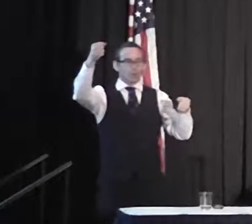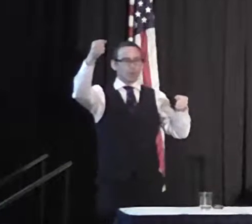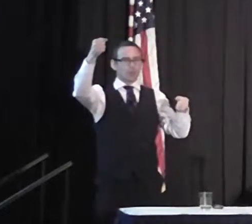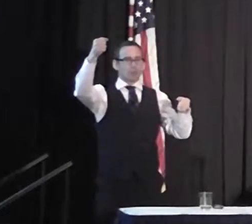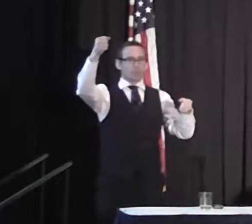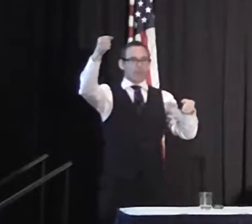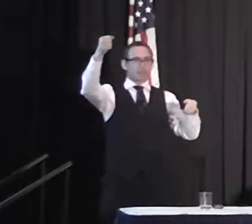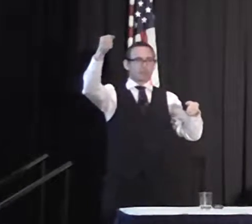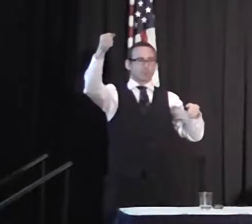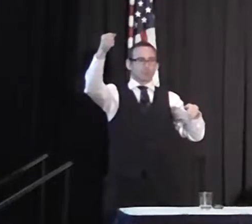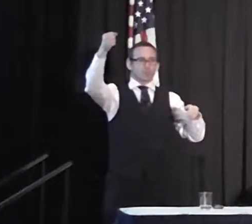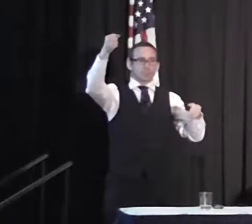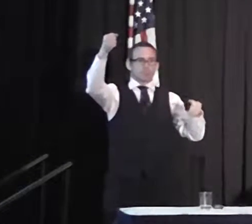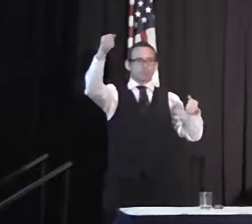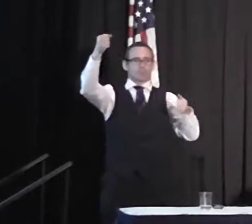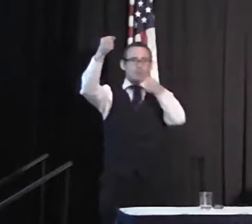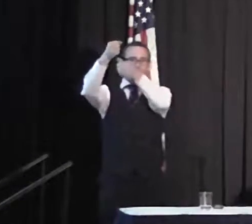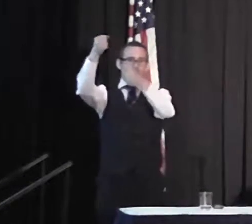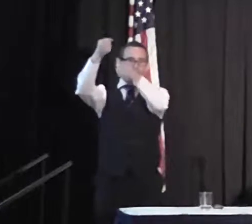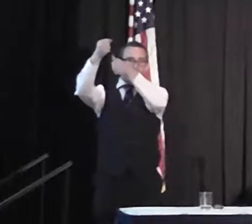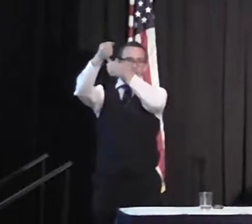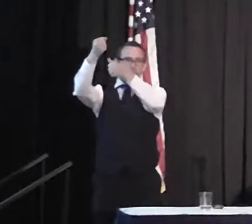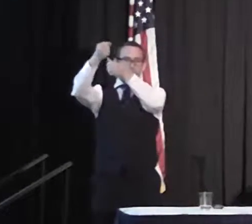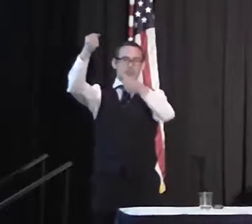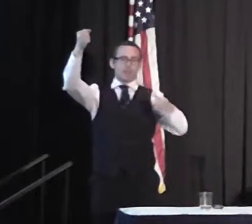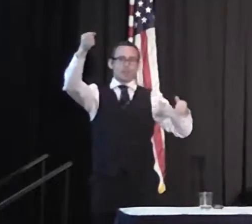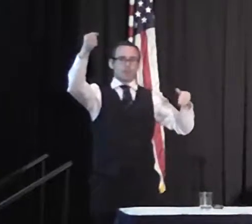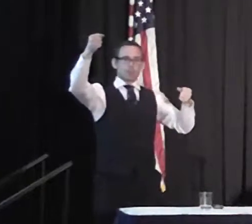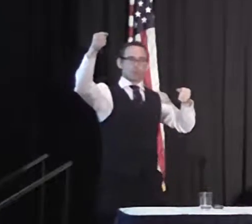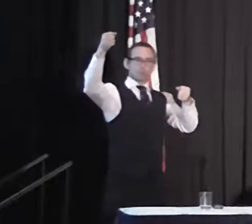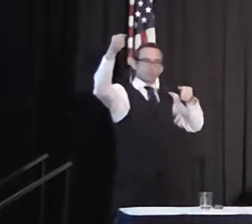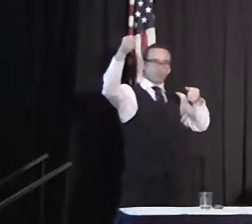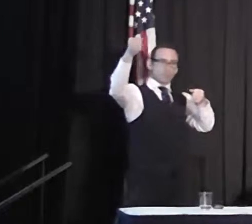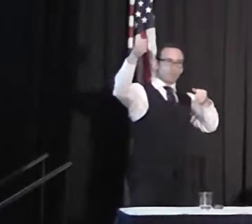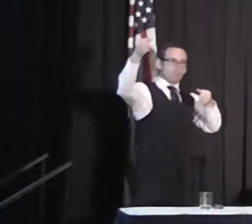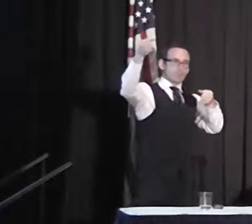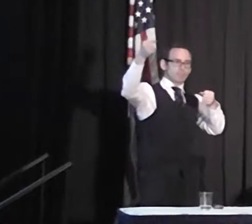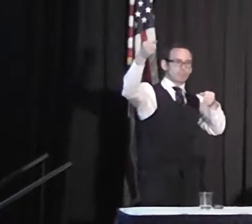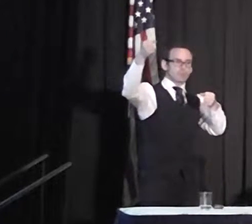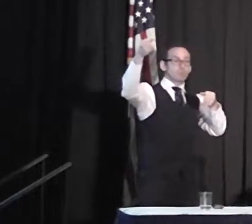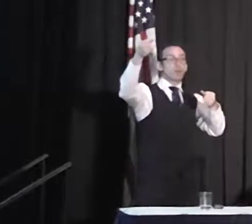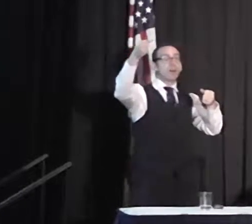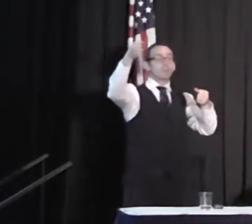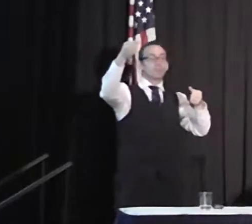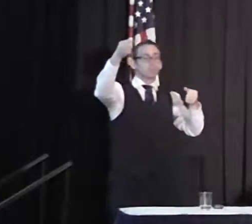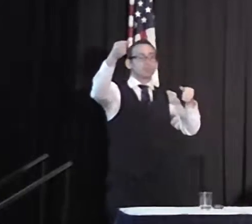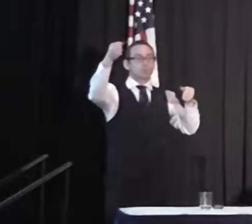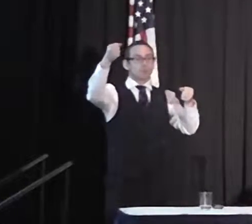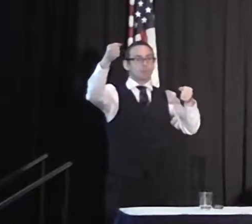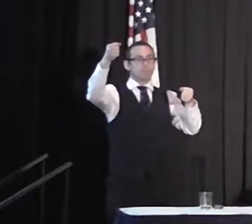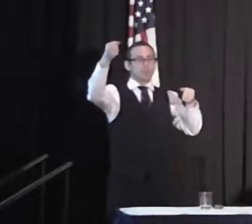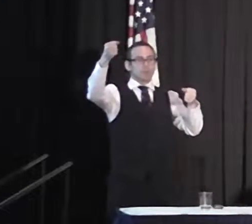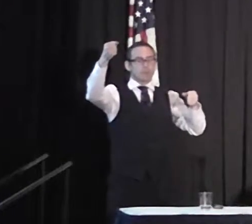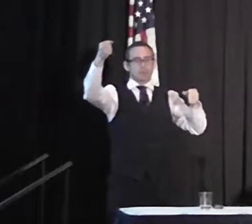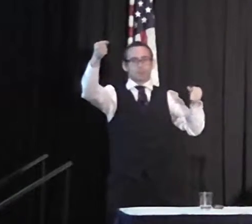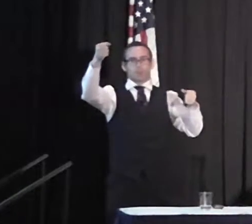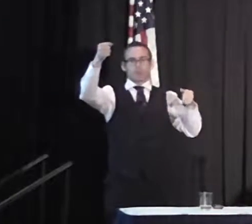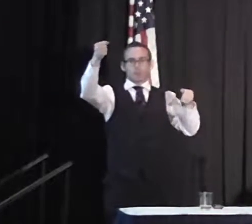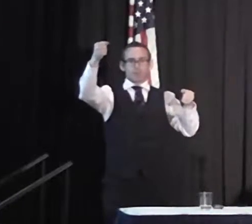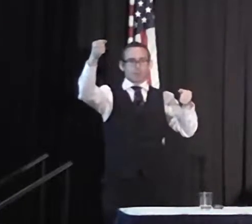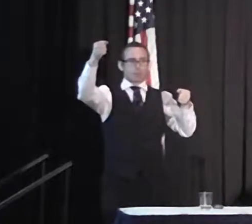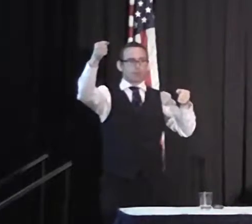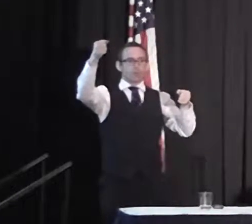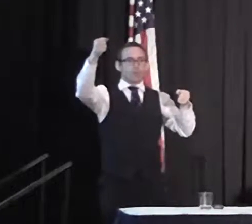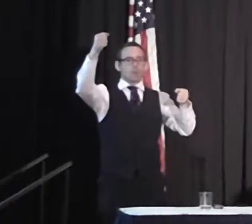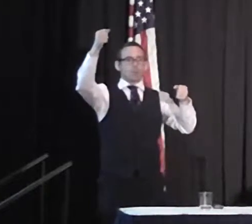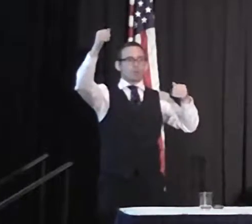that oil, putting it on the tanker, and as long as the difference of the price they could sell it out here was sort of cheaper than was higher than the storage price, then they would do that